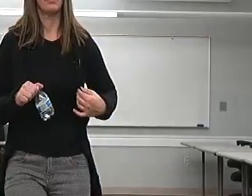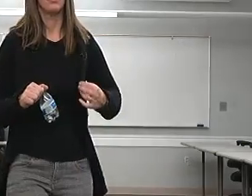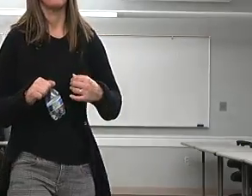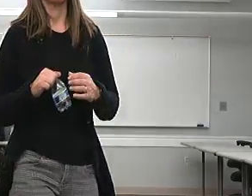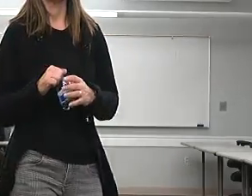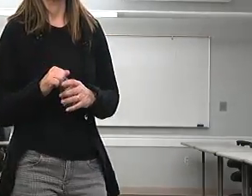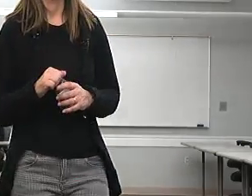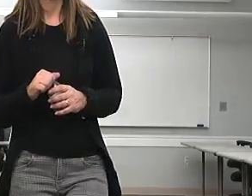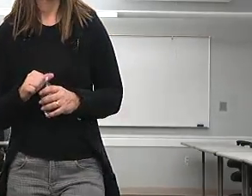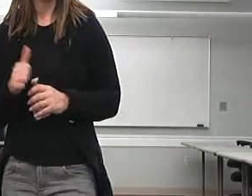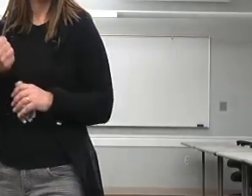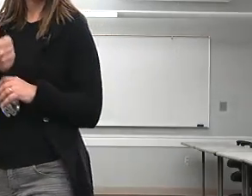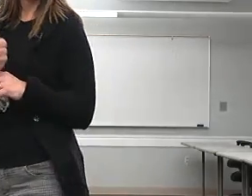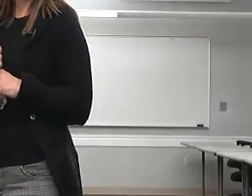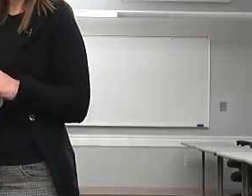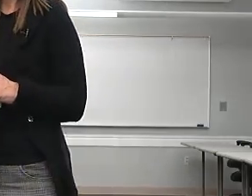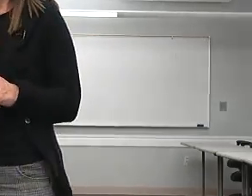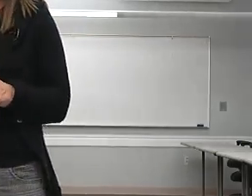That is it?